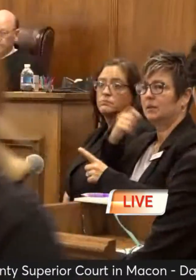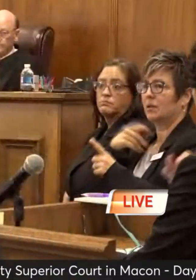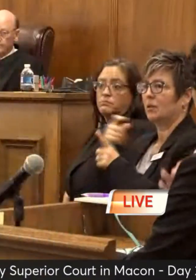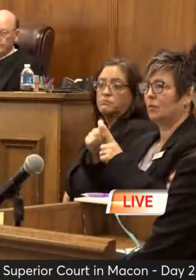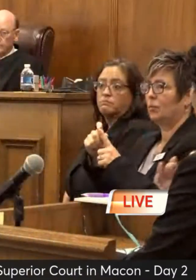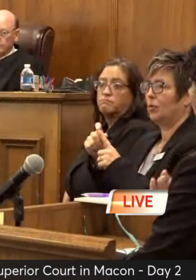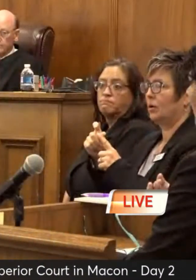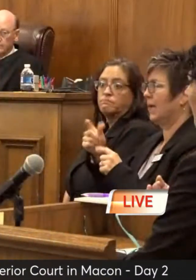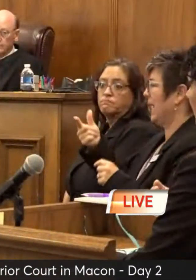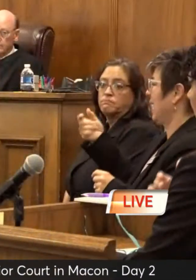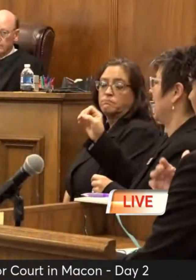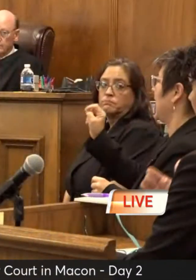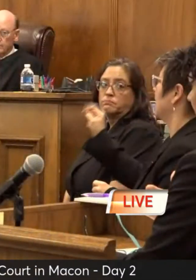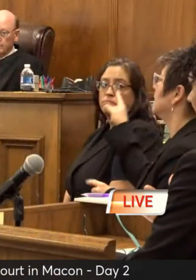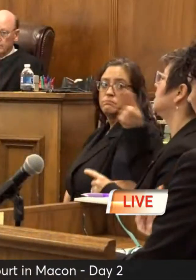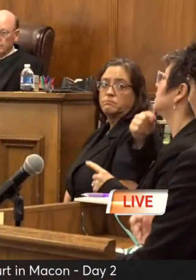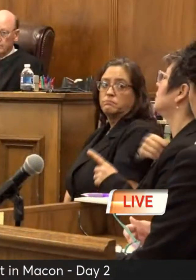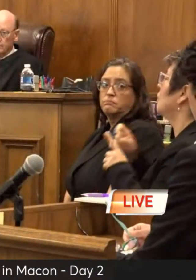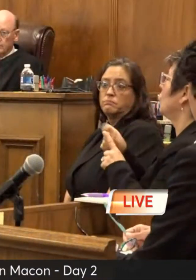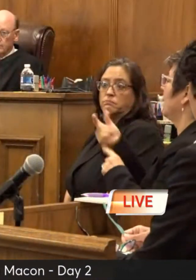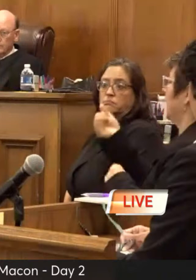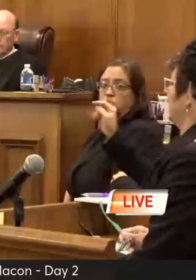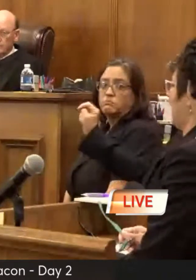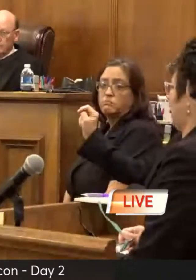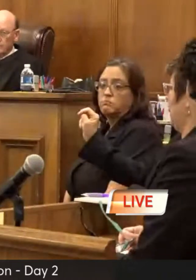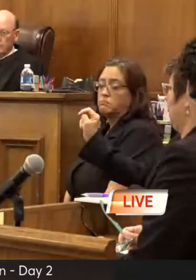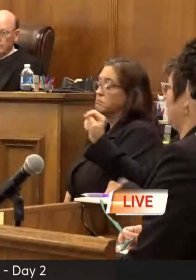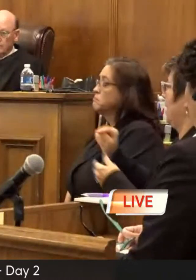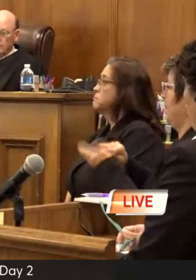So when you are with Mr. Harris,